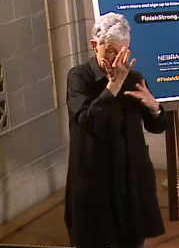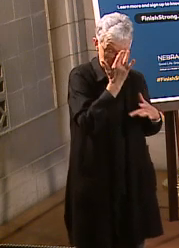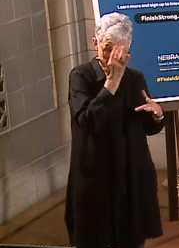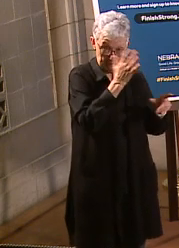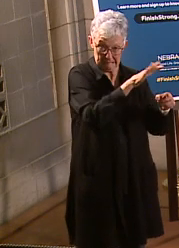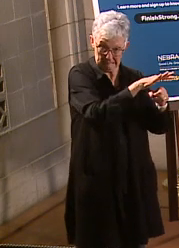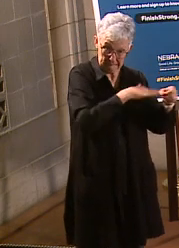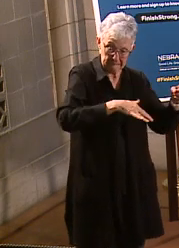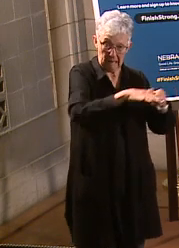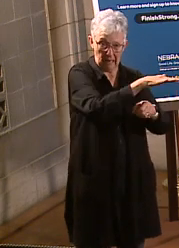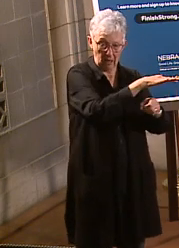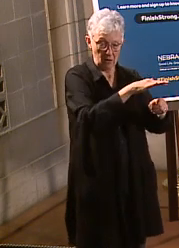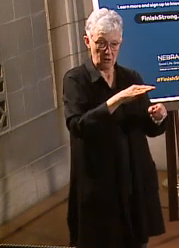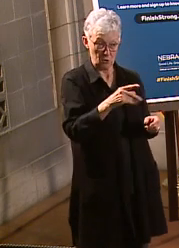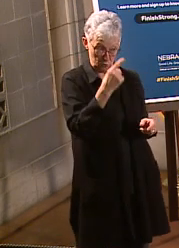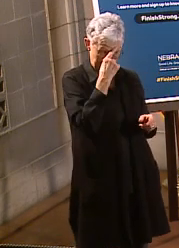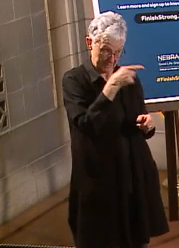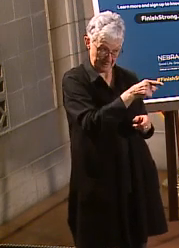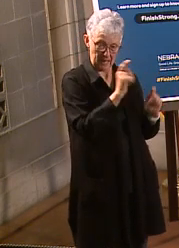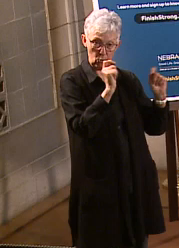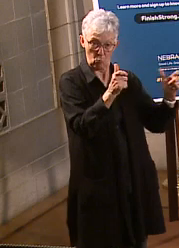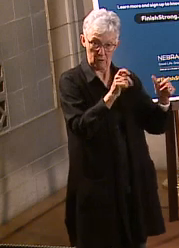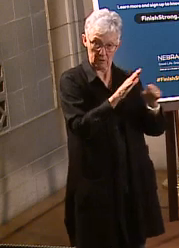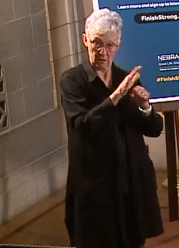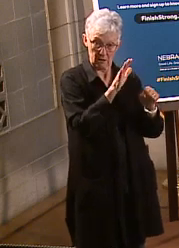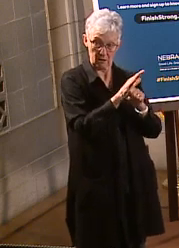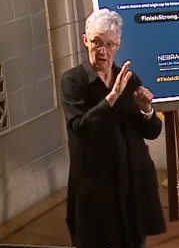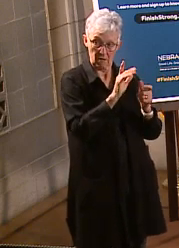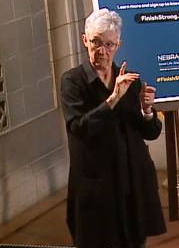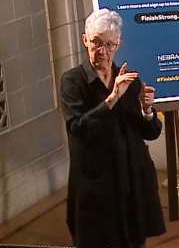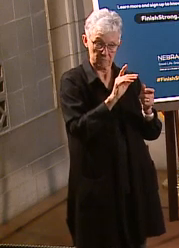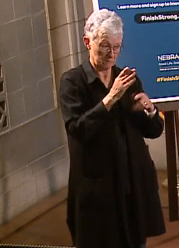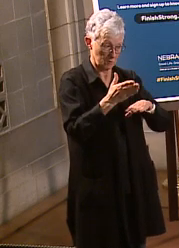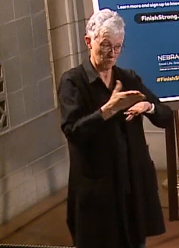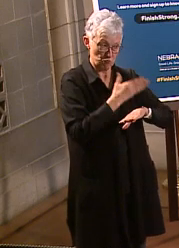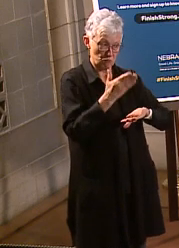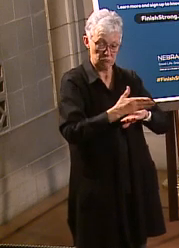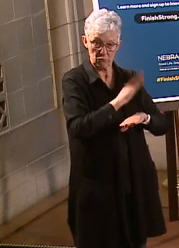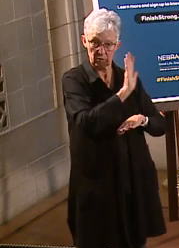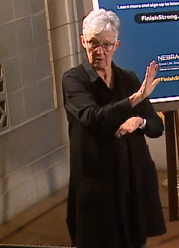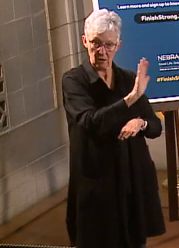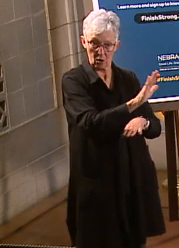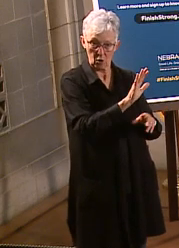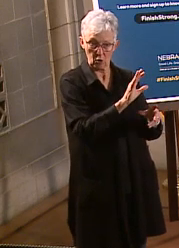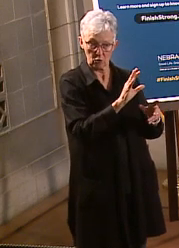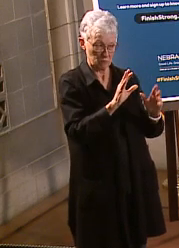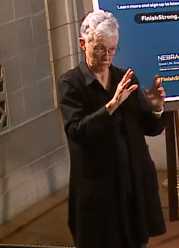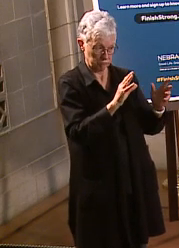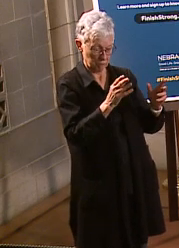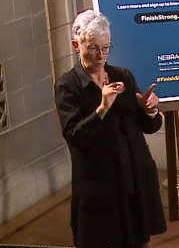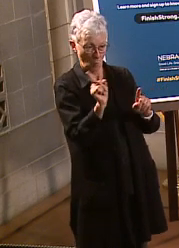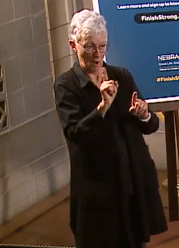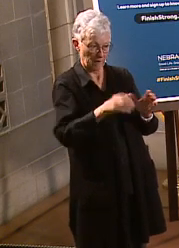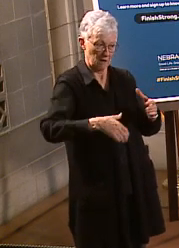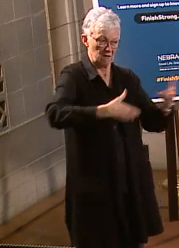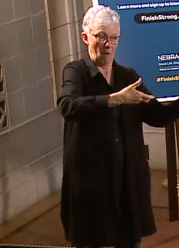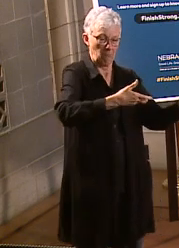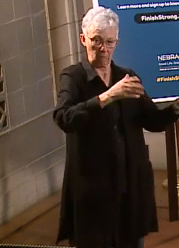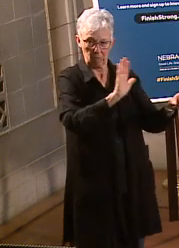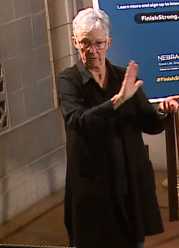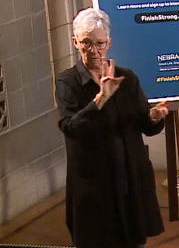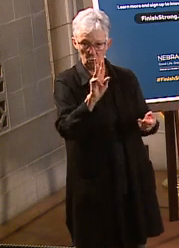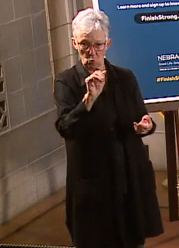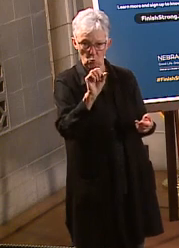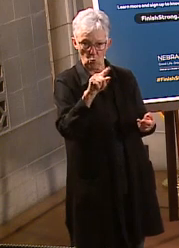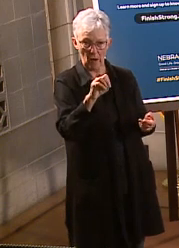followed process. We have, laws that we have to go in place. So the state moved as quickly as the process would allow to be able to address